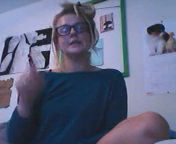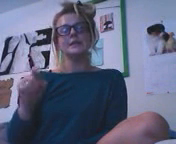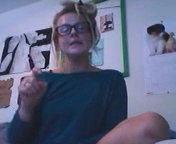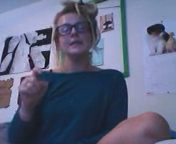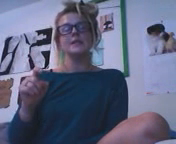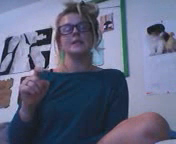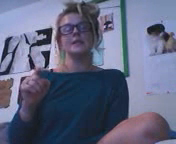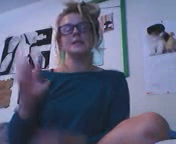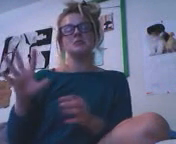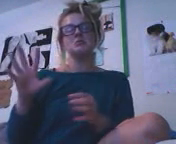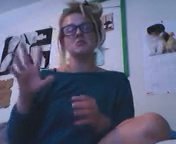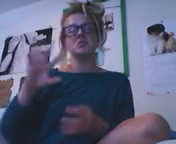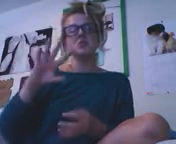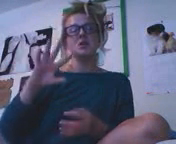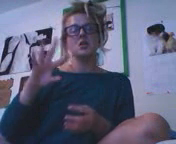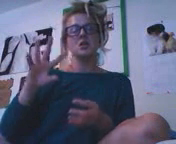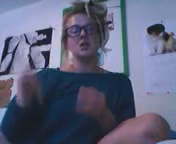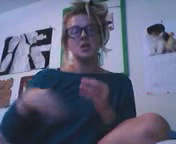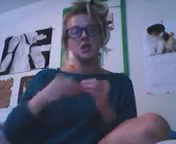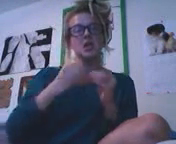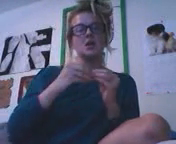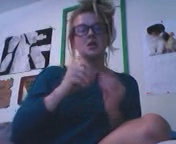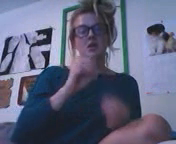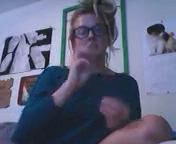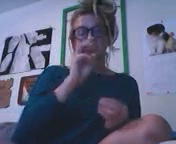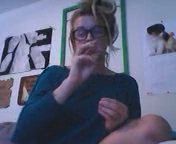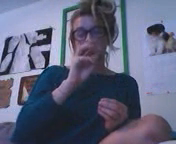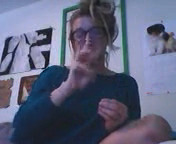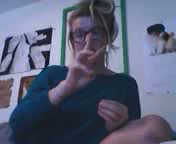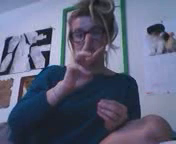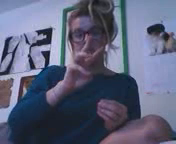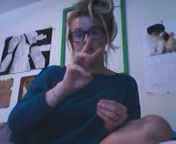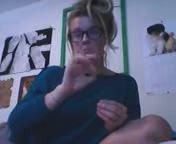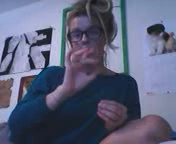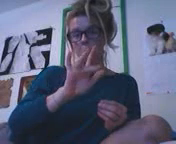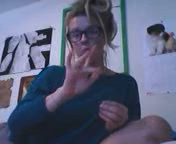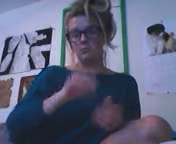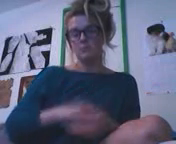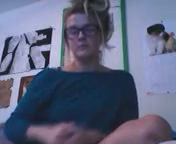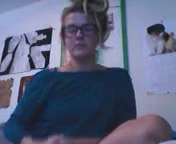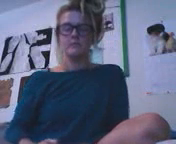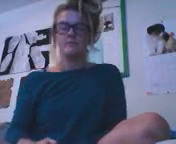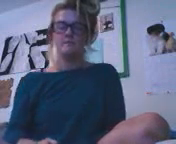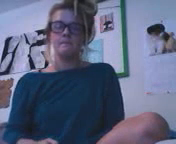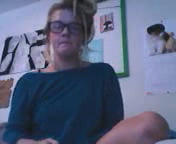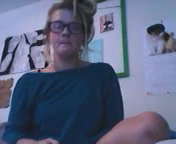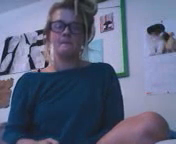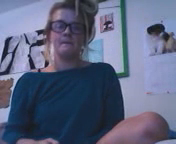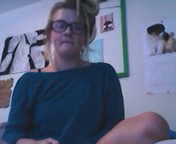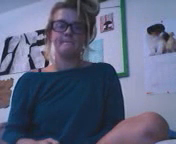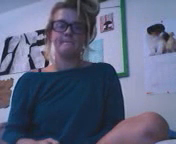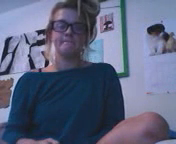add 6 as a coefficient in front of H2O. So 6 times subscript on H, which is